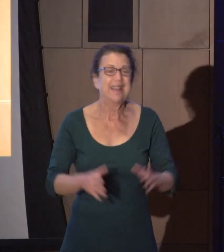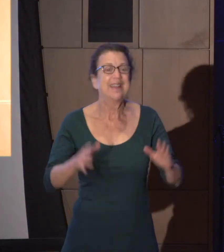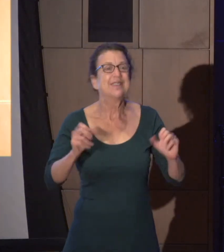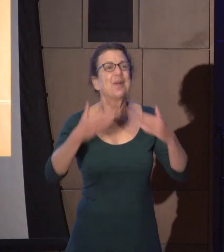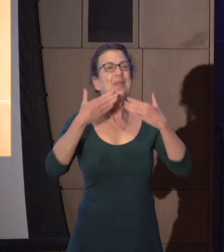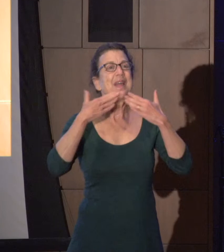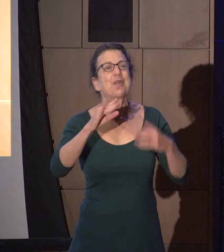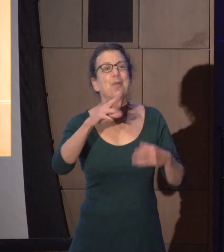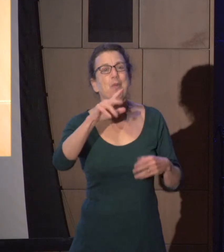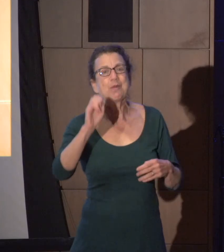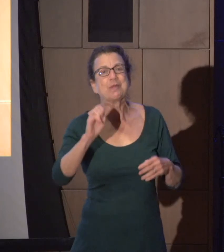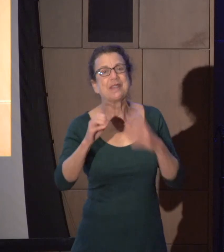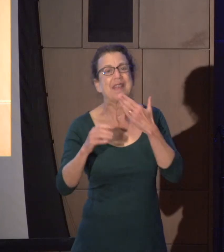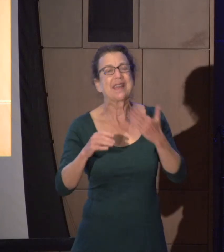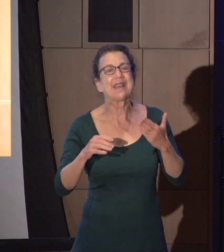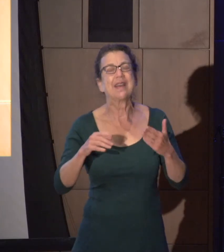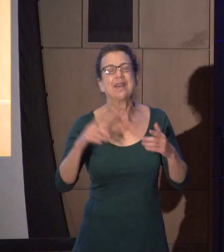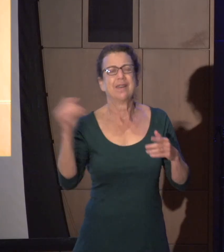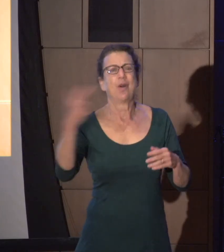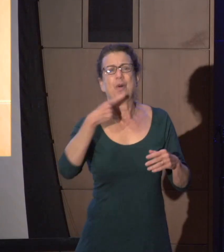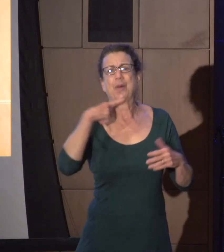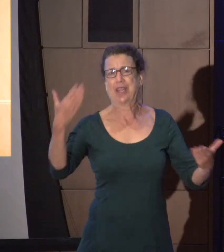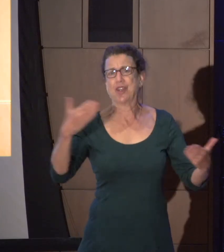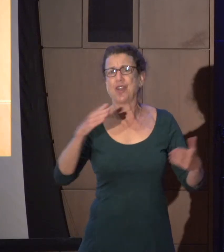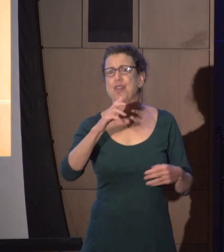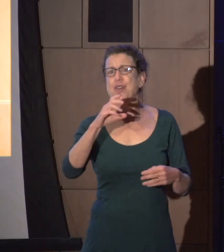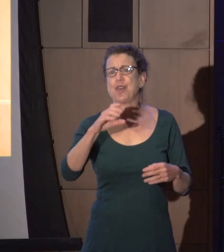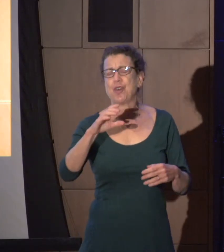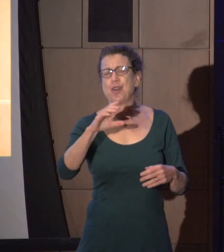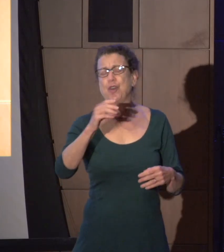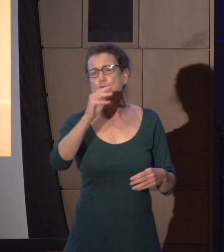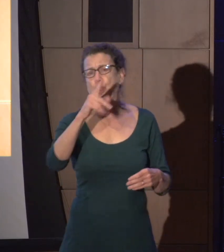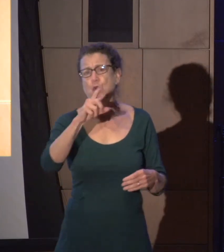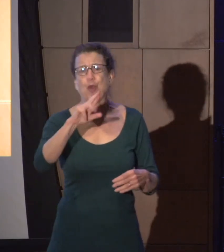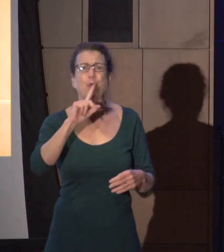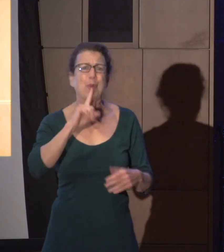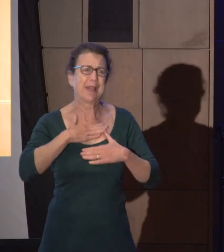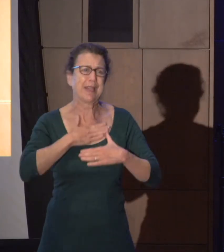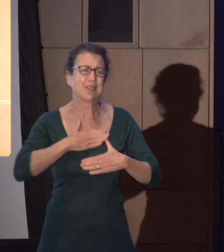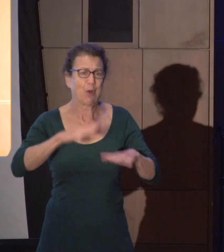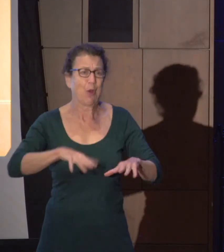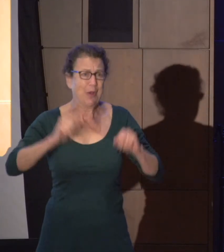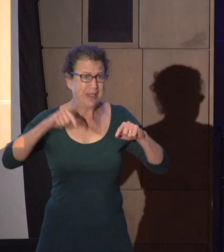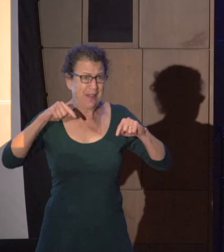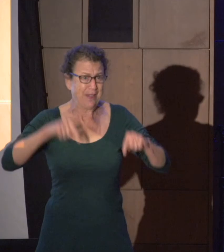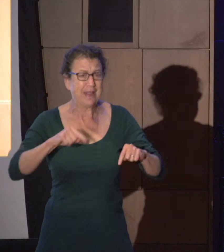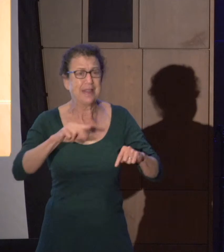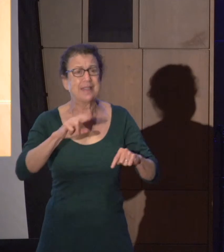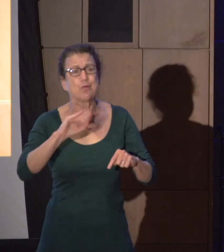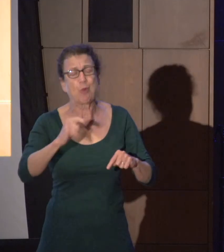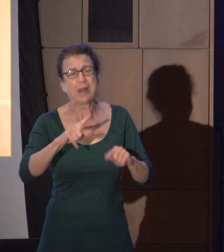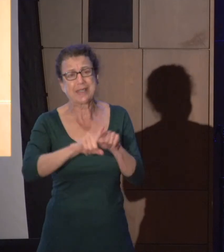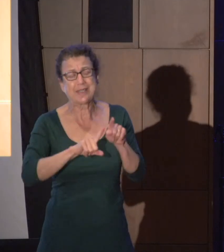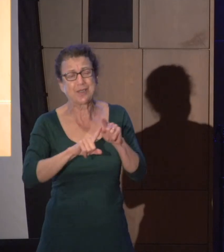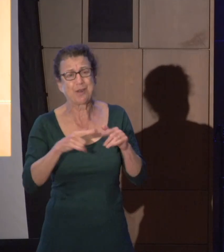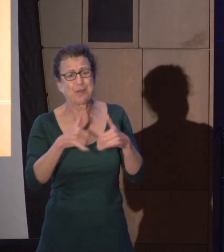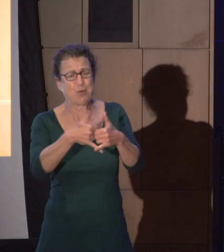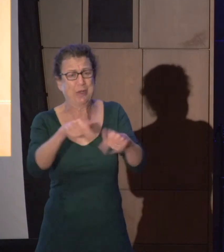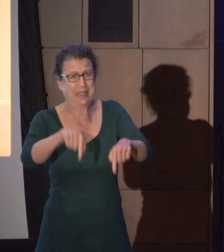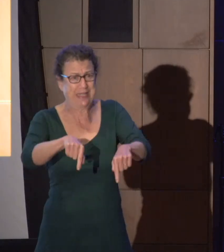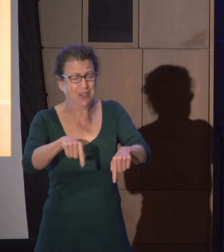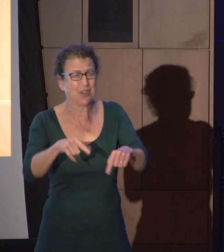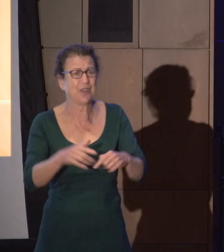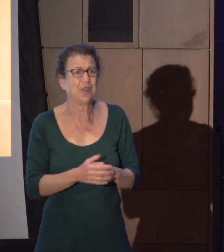So thank you, Bruce, and thank you to everyone here at the Courier. We have very much enjoyed hosting the Rising Stars Awards here at the Currier Museum of